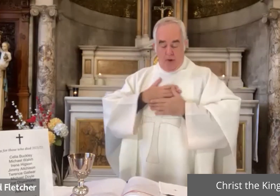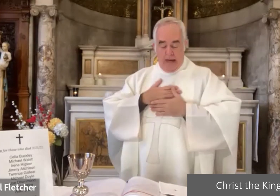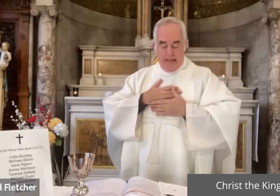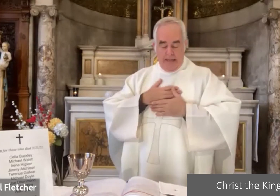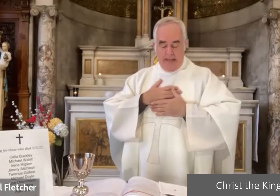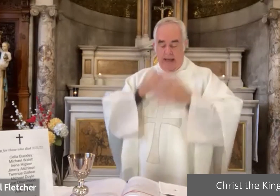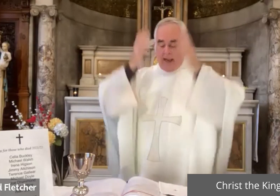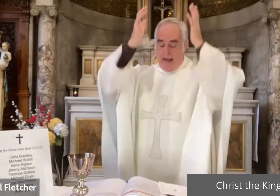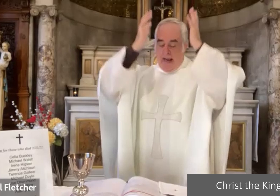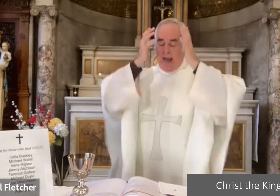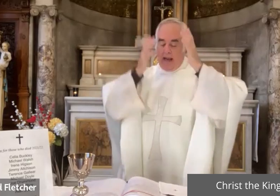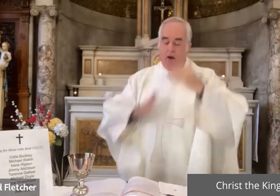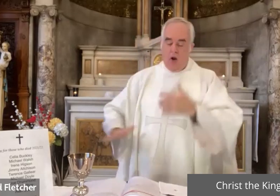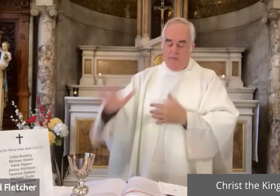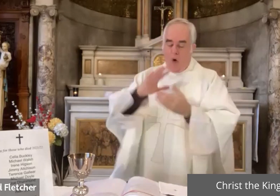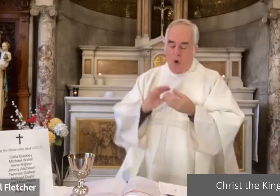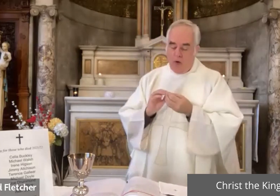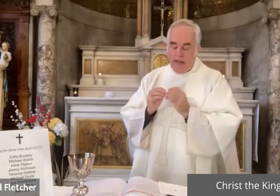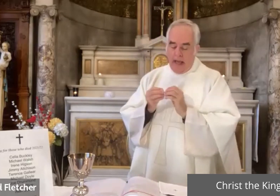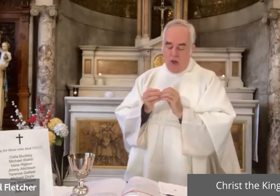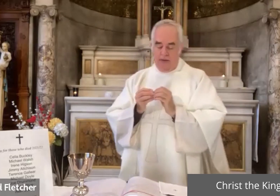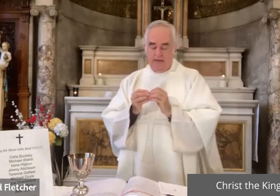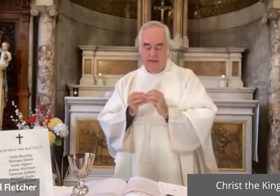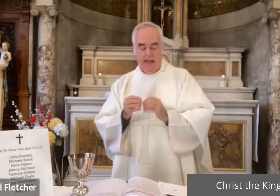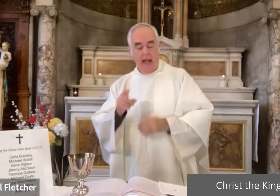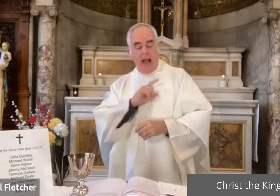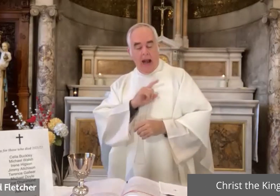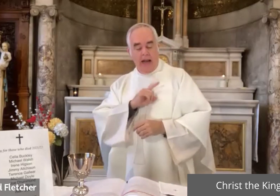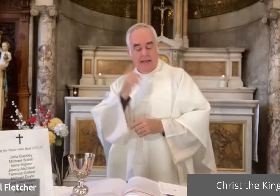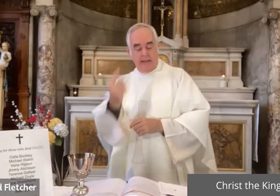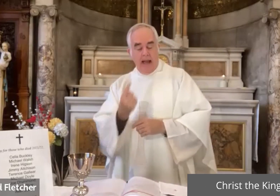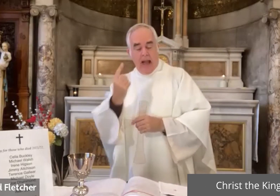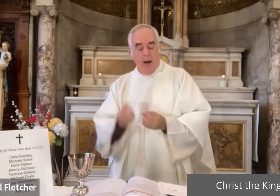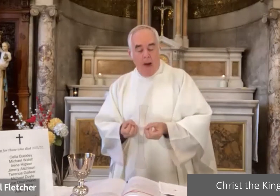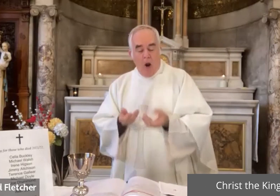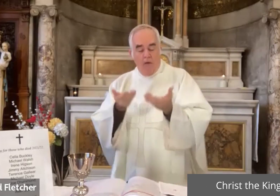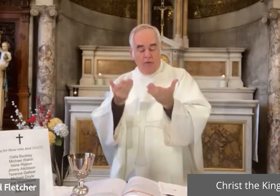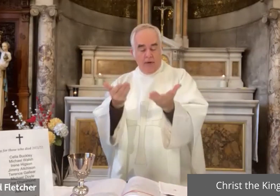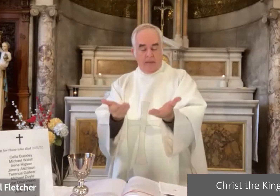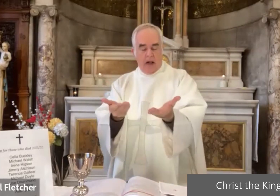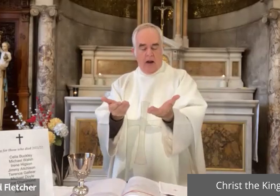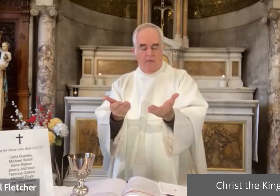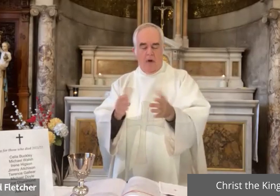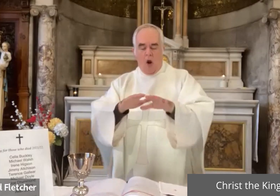eternal peace, King of all creation, and